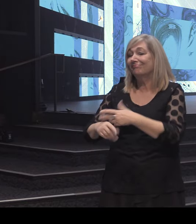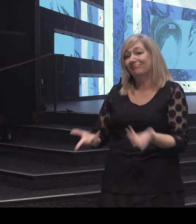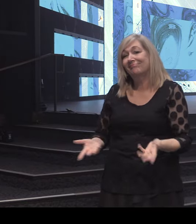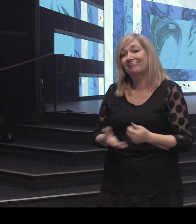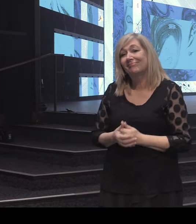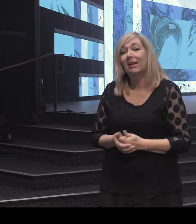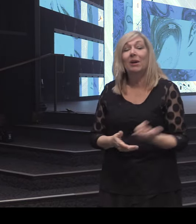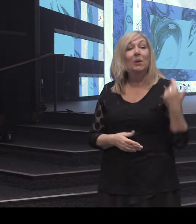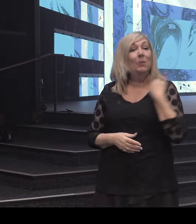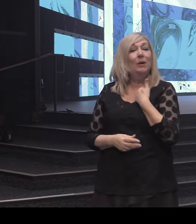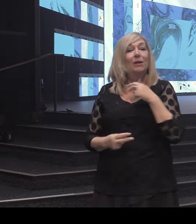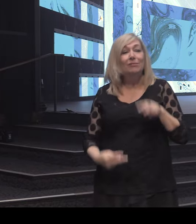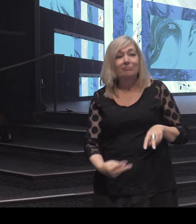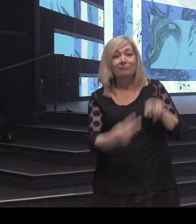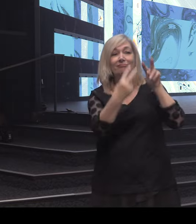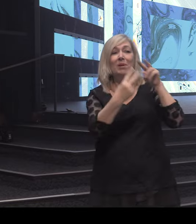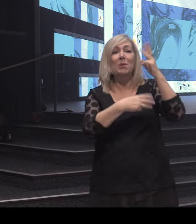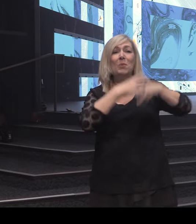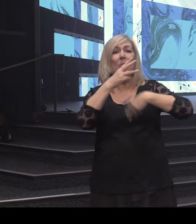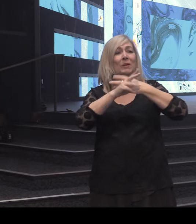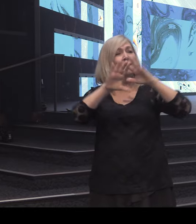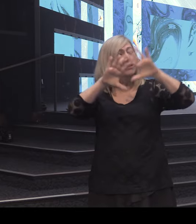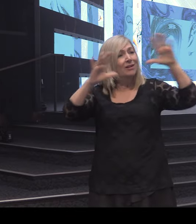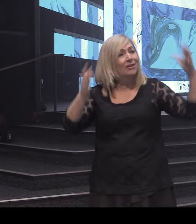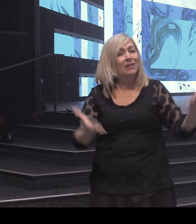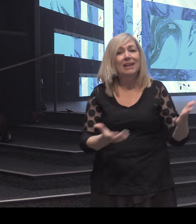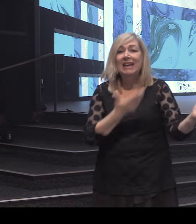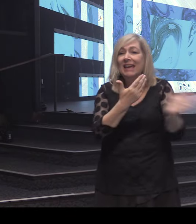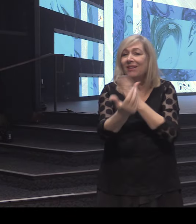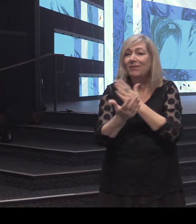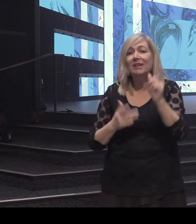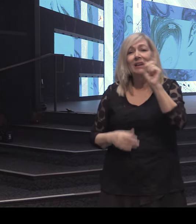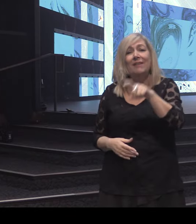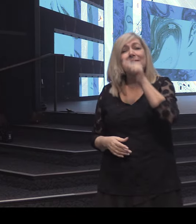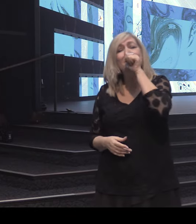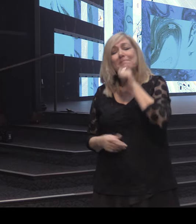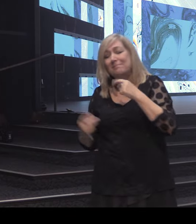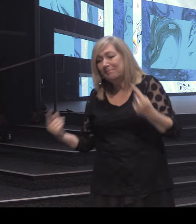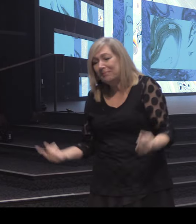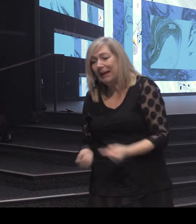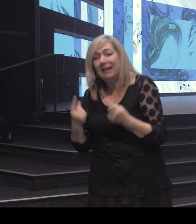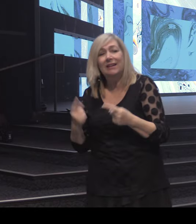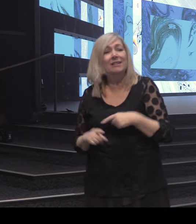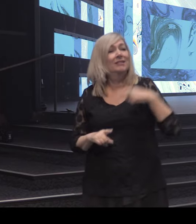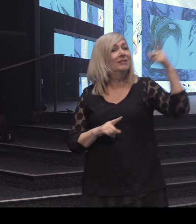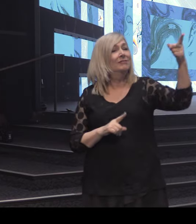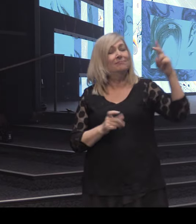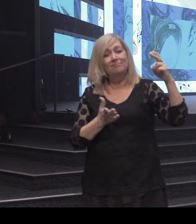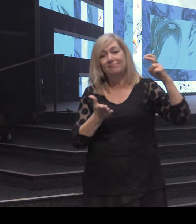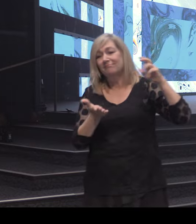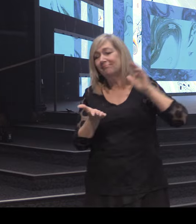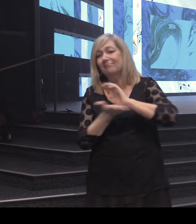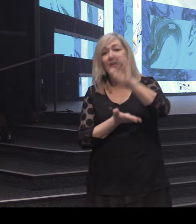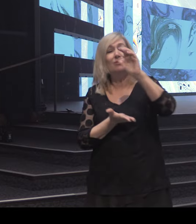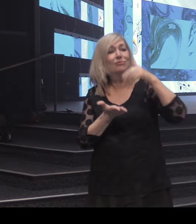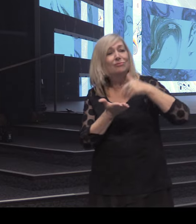this world in the eye and say, even if it takes pain, even if it takes rejection, even if it